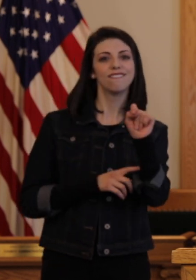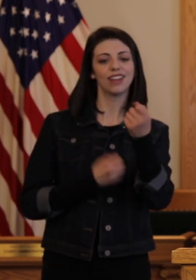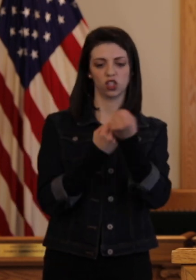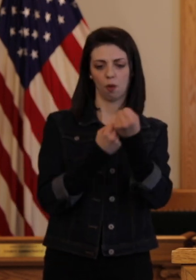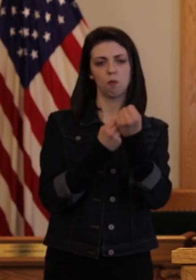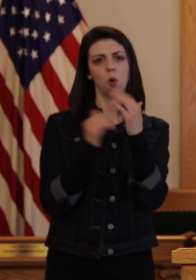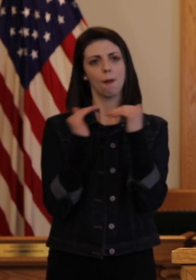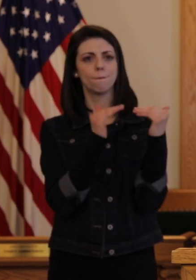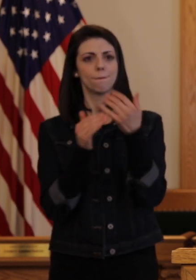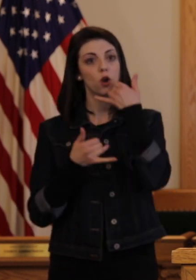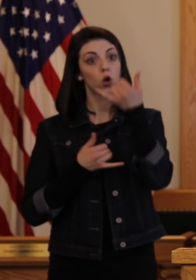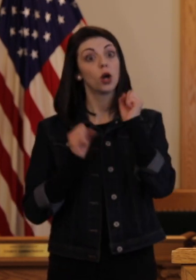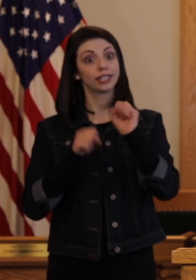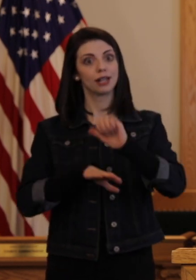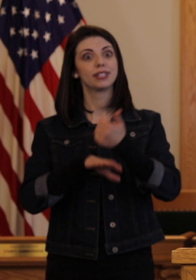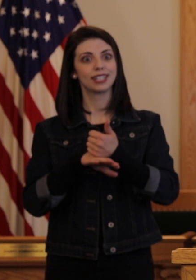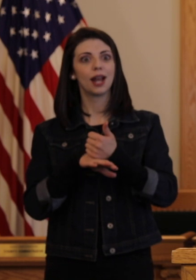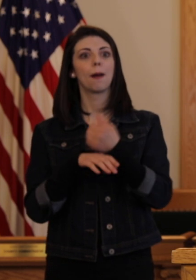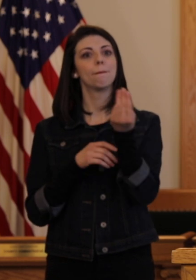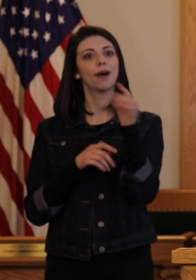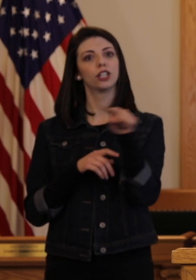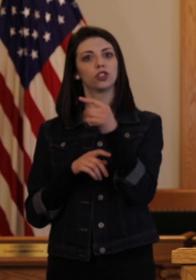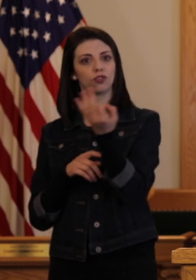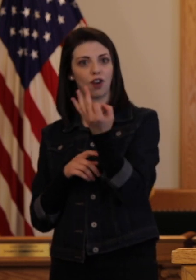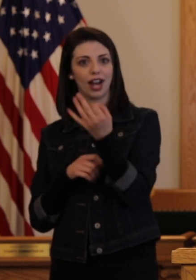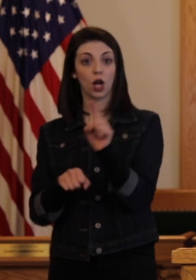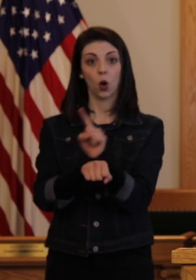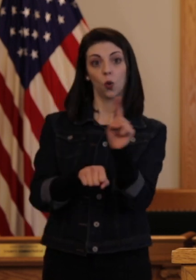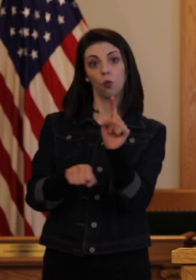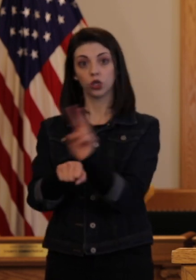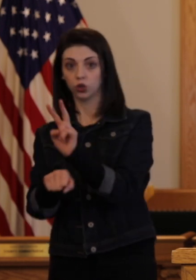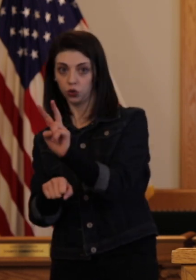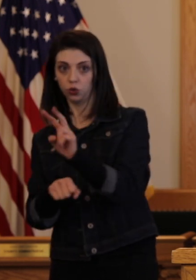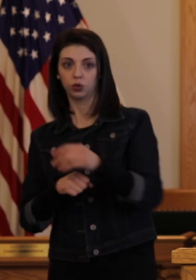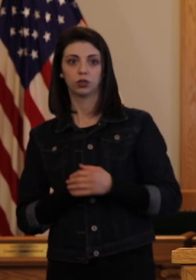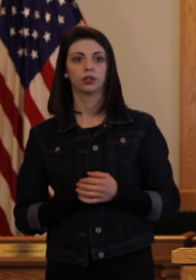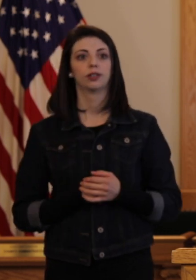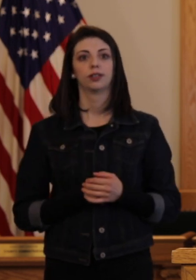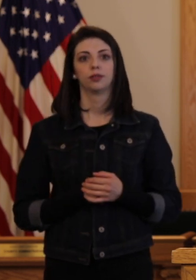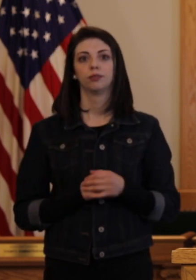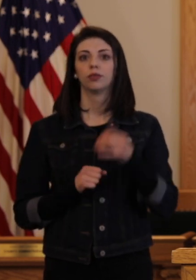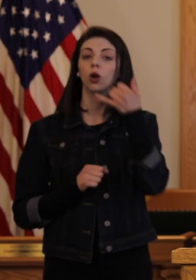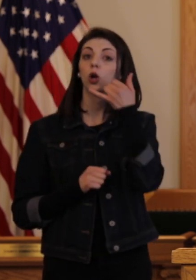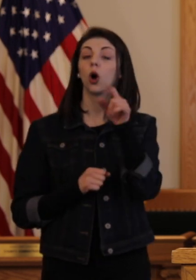can be organized Monday through Friday from 1 p.m. to 2 p.m. calling